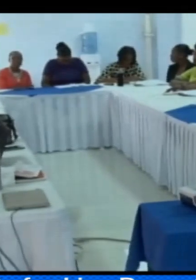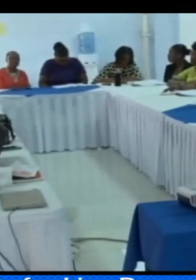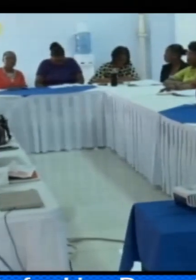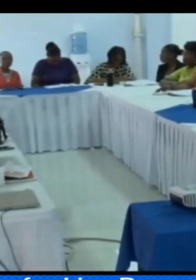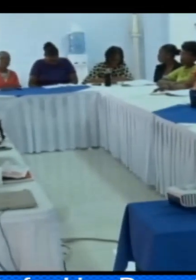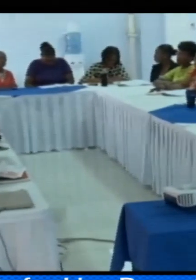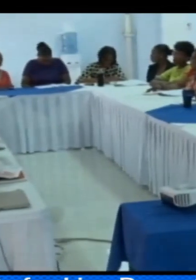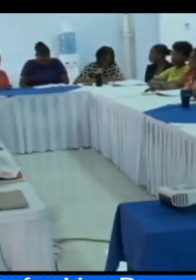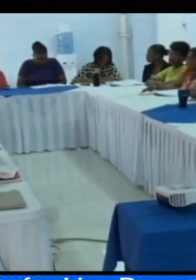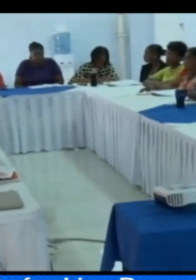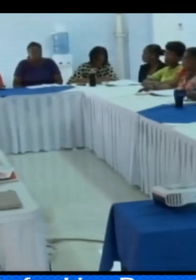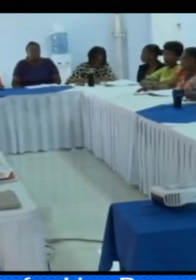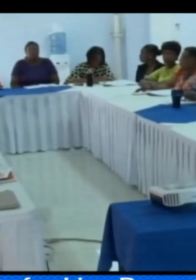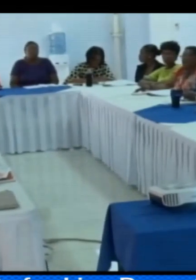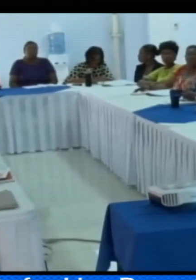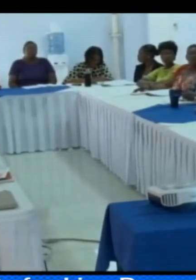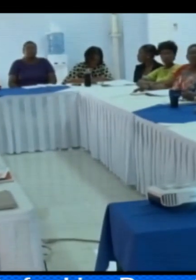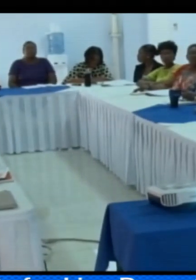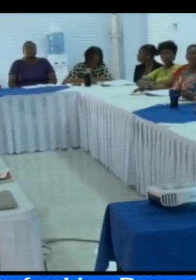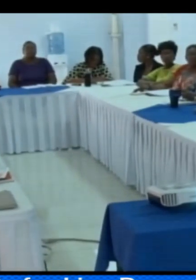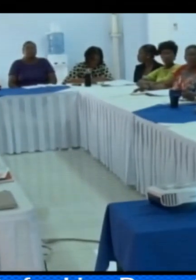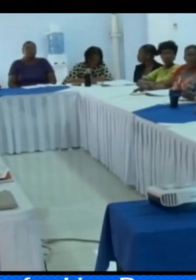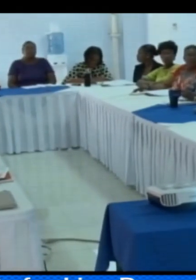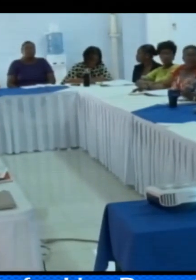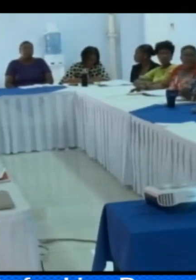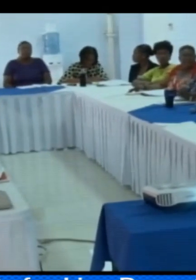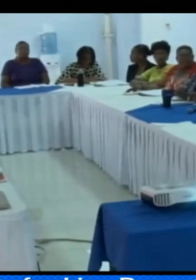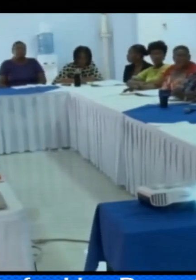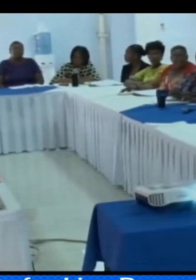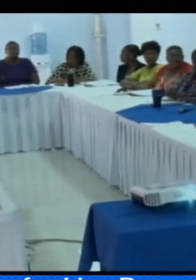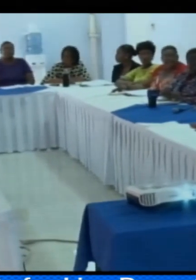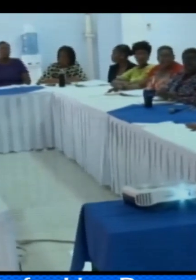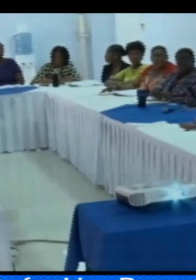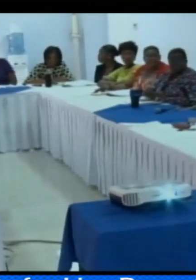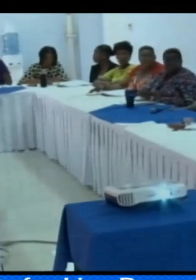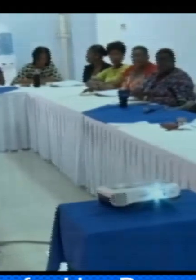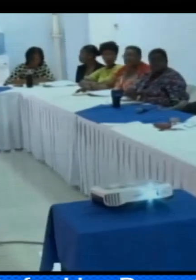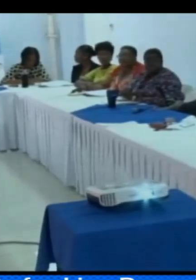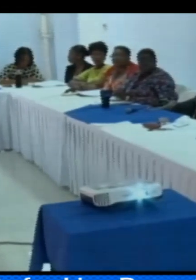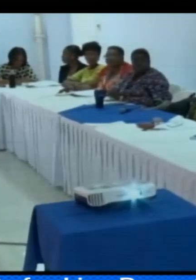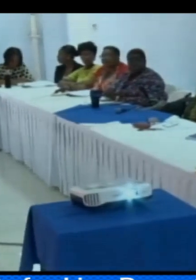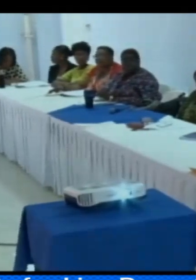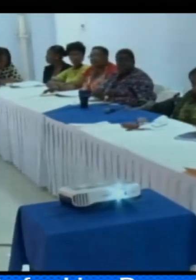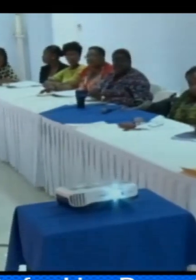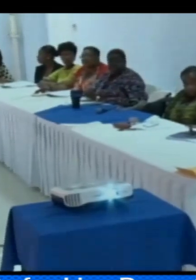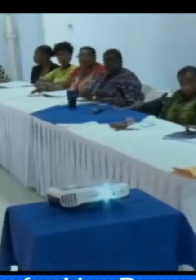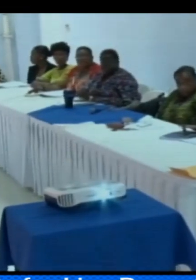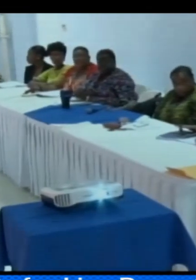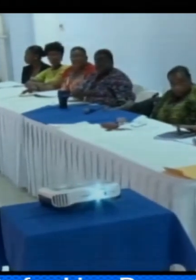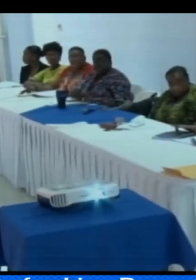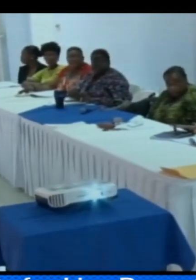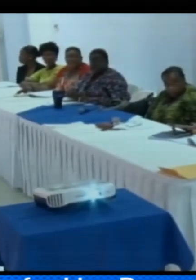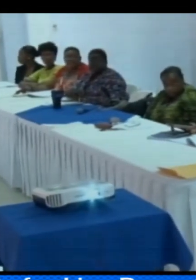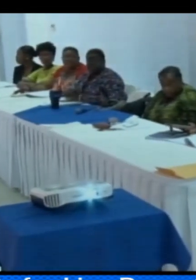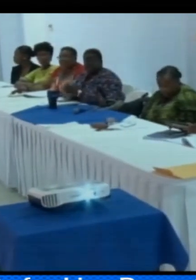sort of, maybe not priority, but they are given consideration as it relates to finding employment. We have to